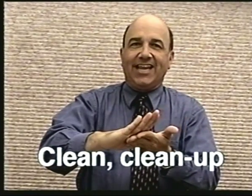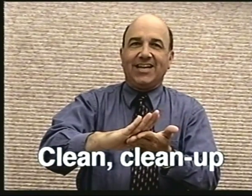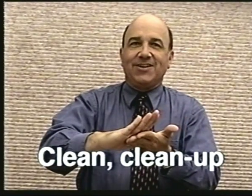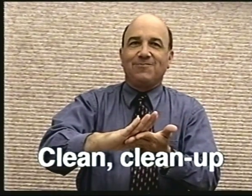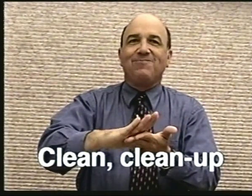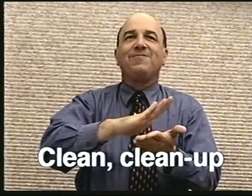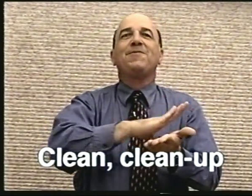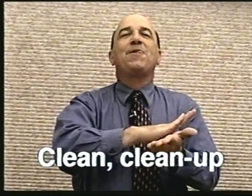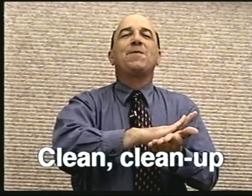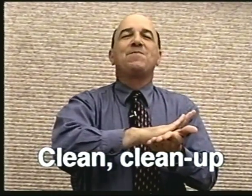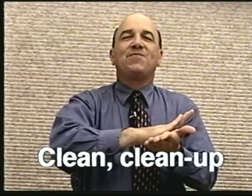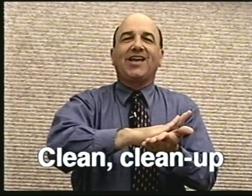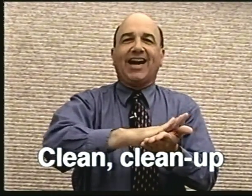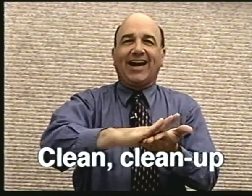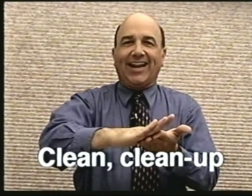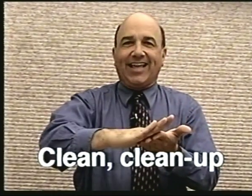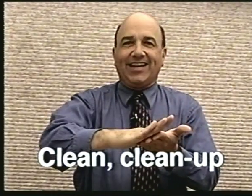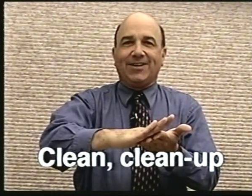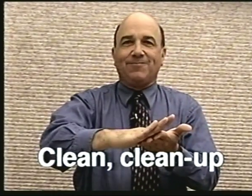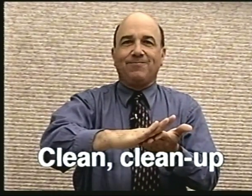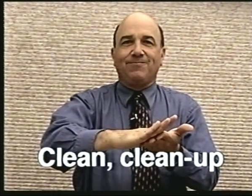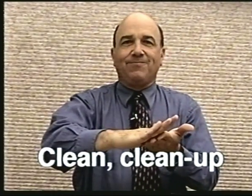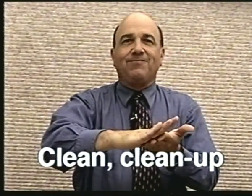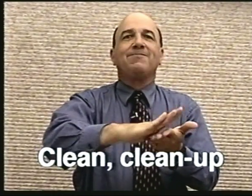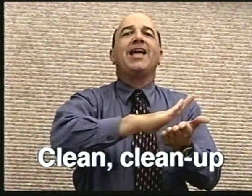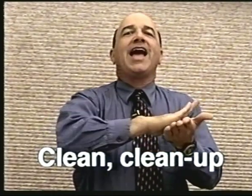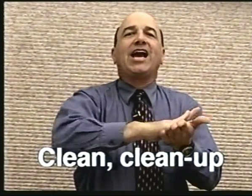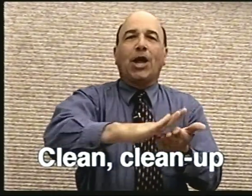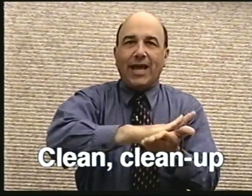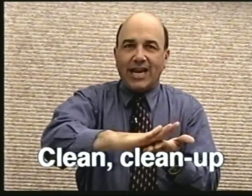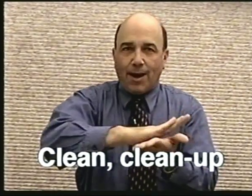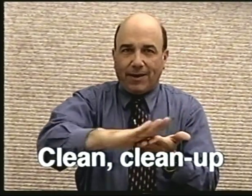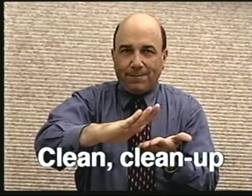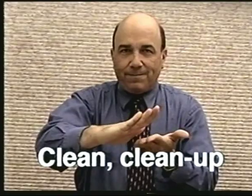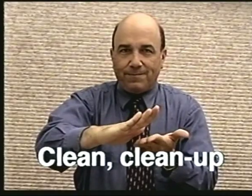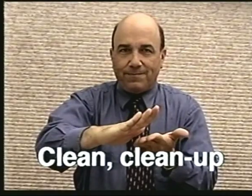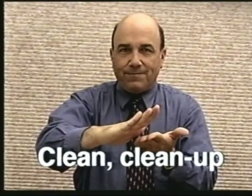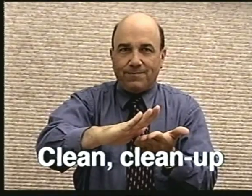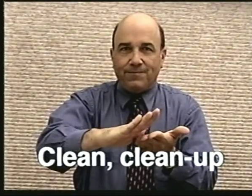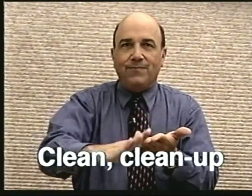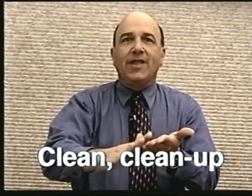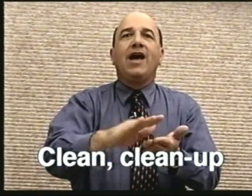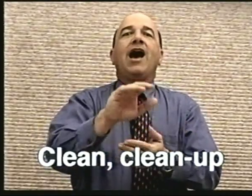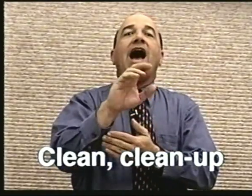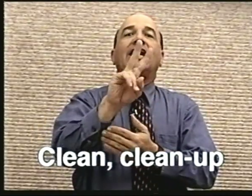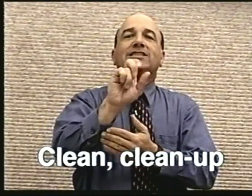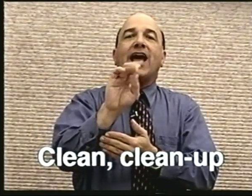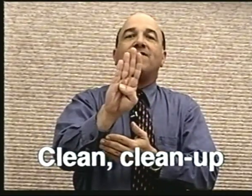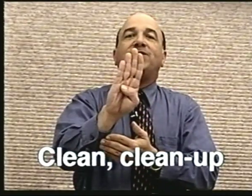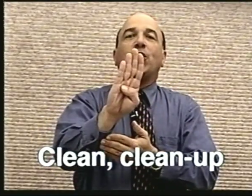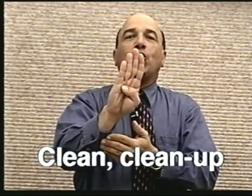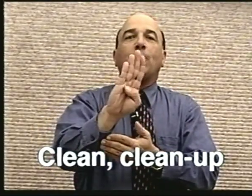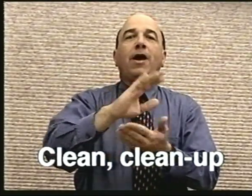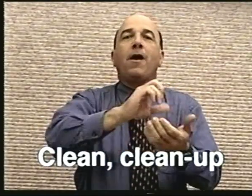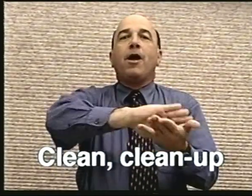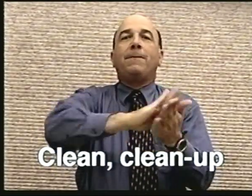Clean, clean. Clean up. As a verb, it